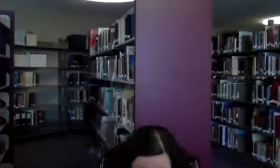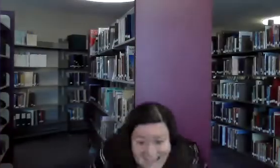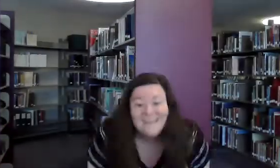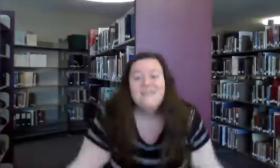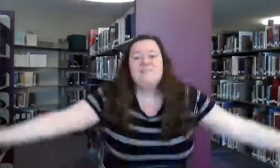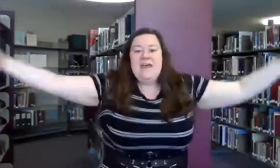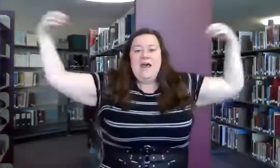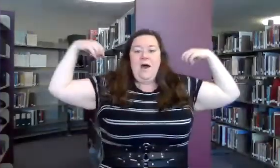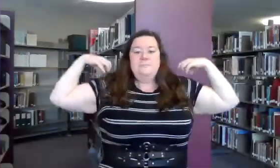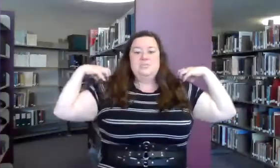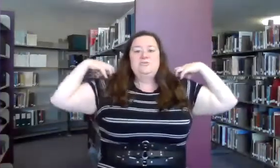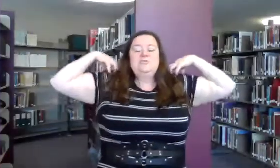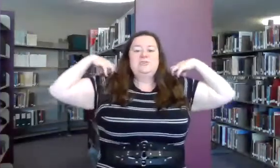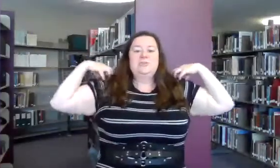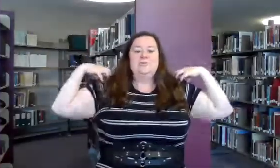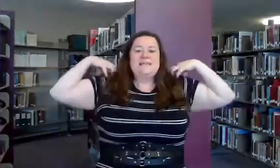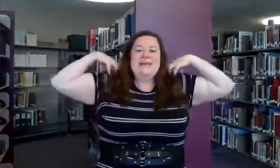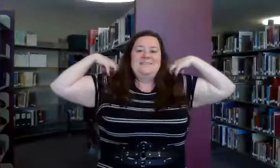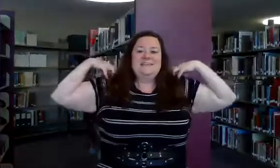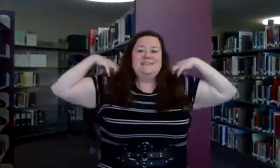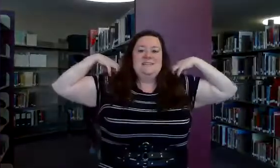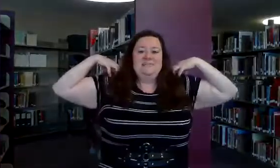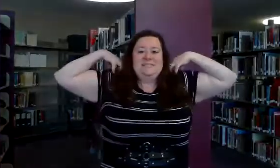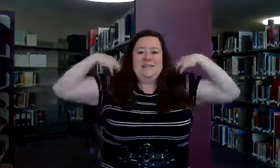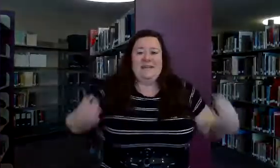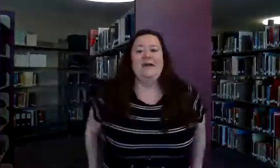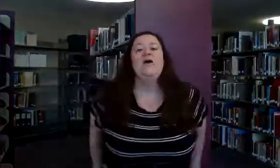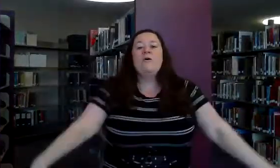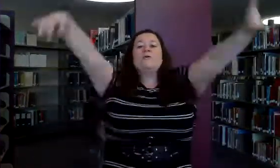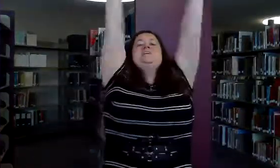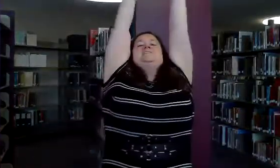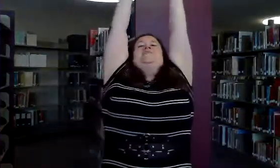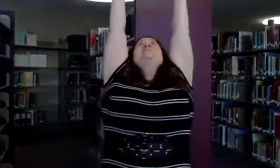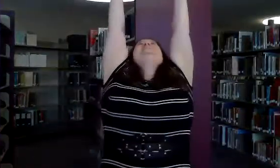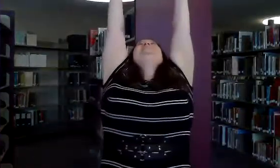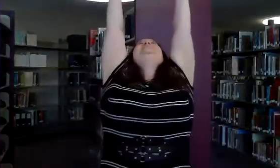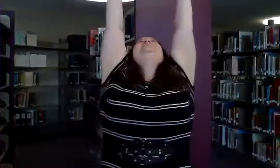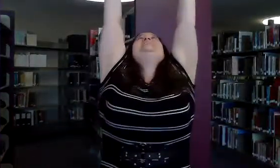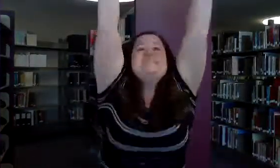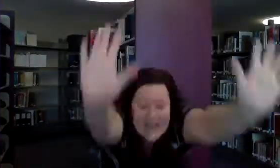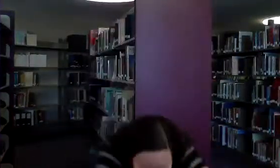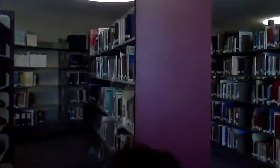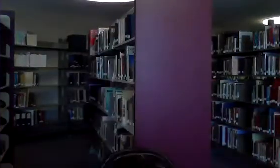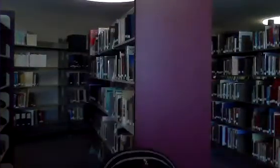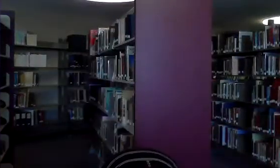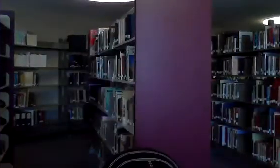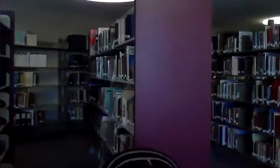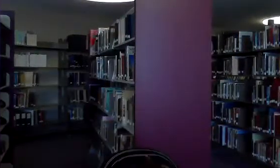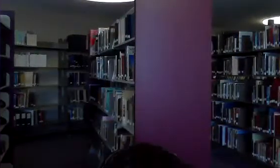knees, then up to your shoulders like this you see. Reach for the ceiling, touch the floor.